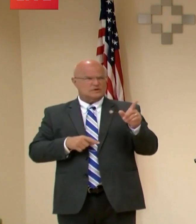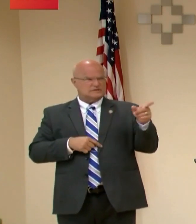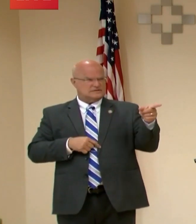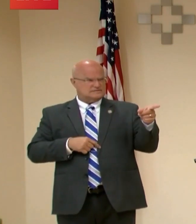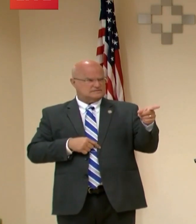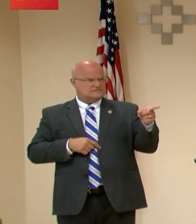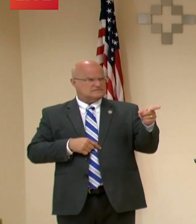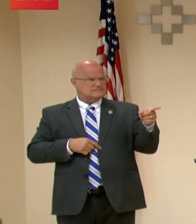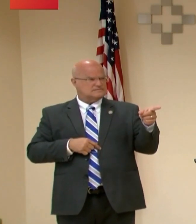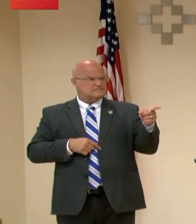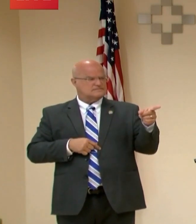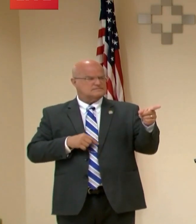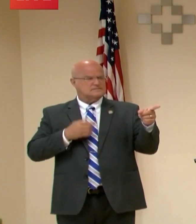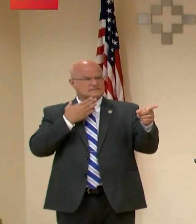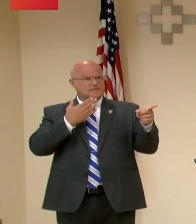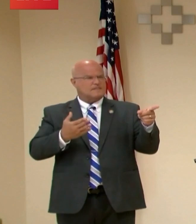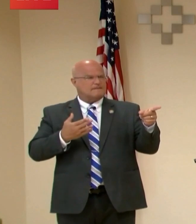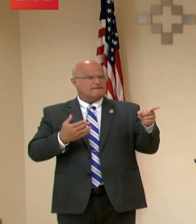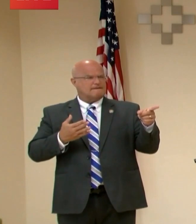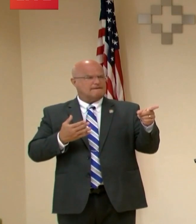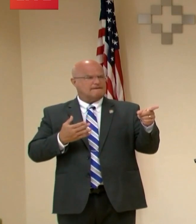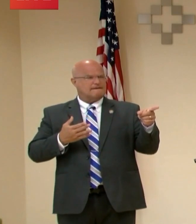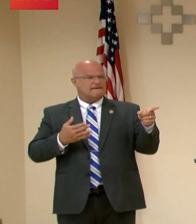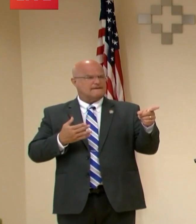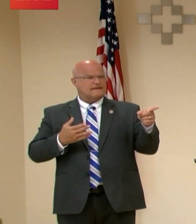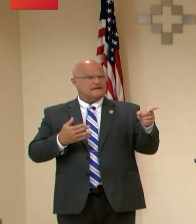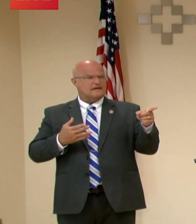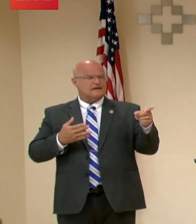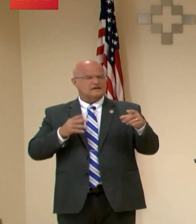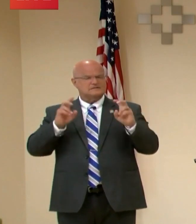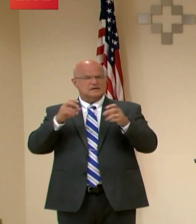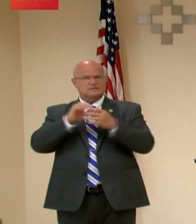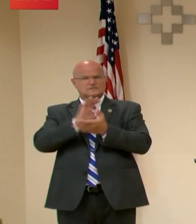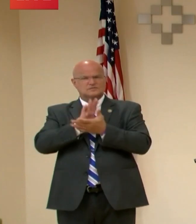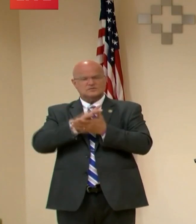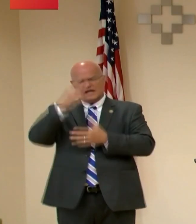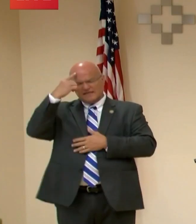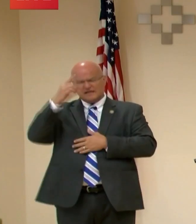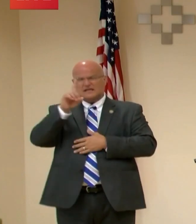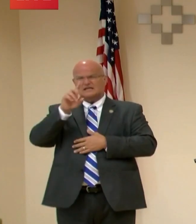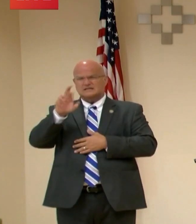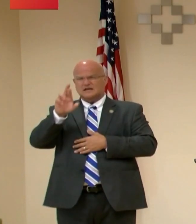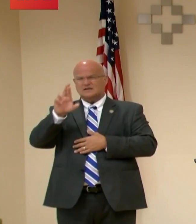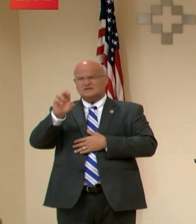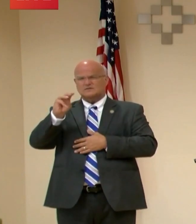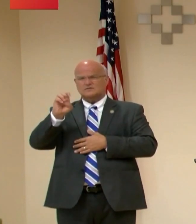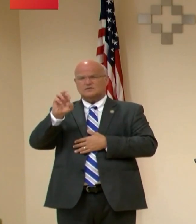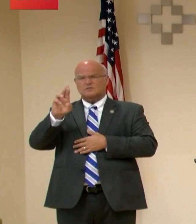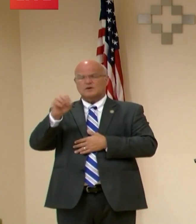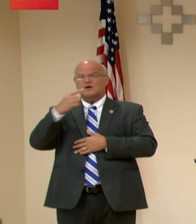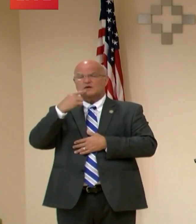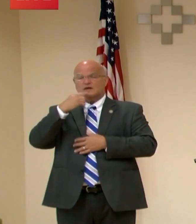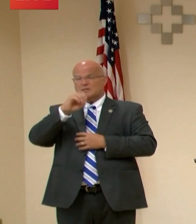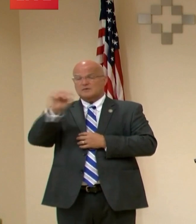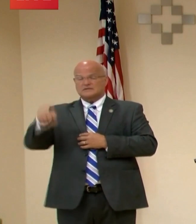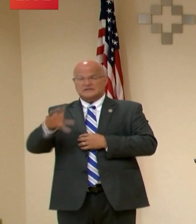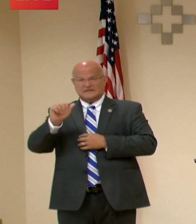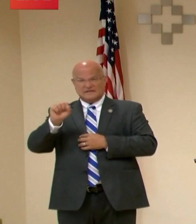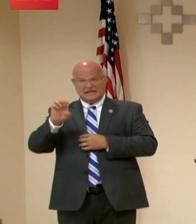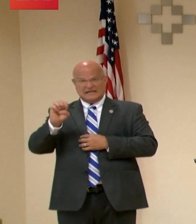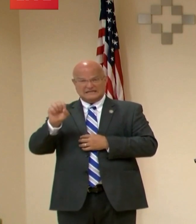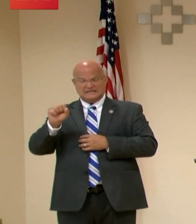Just right here in the room. Sure, thank you. Staying on the topic of schools, I believe Dr. Romero said the percent of cases